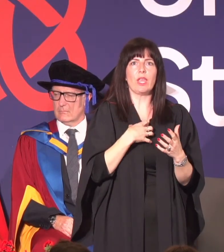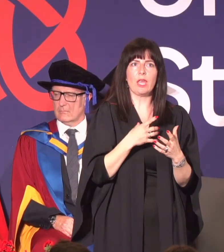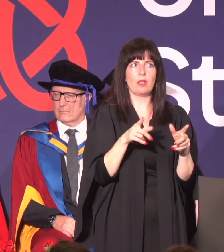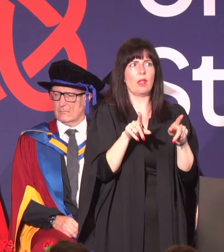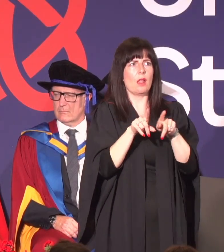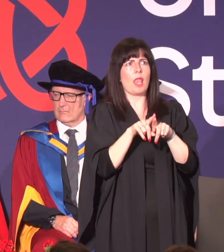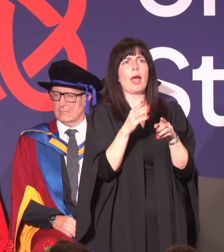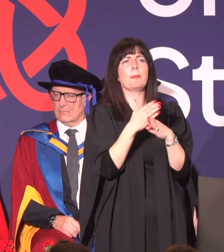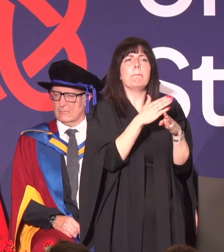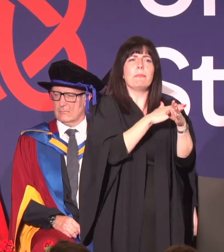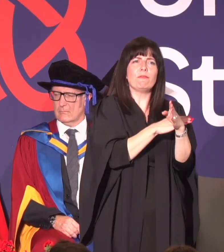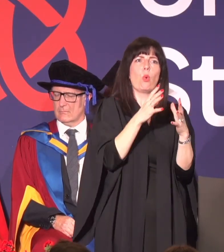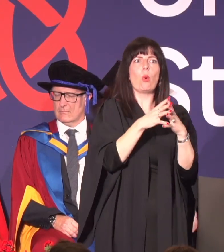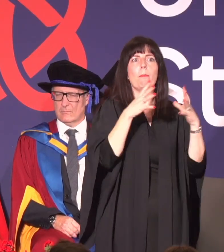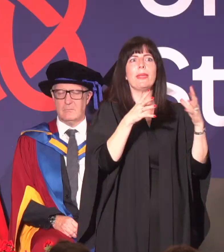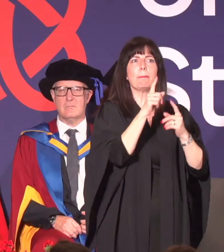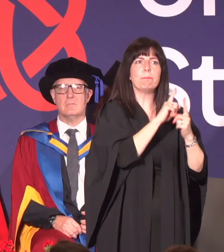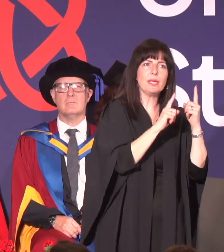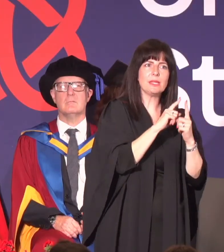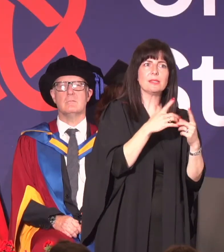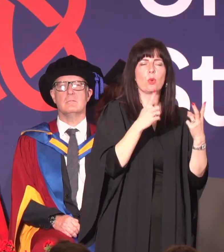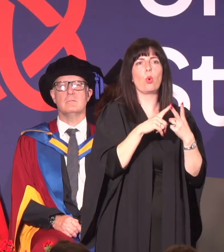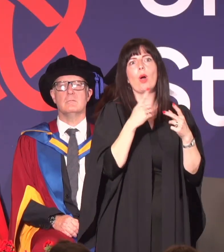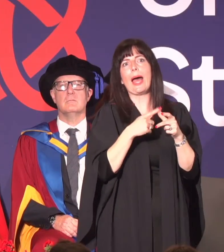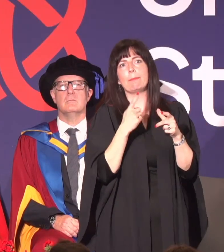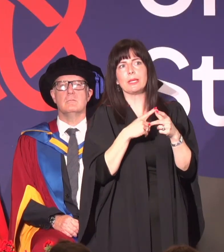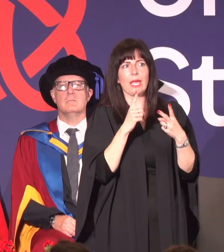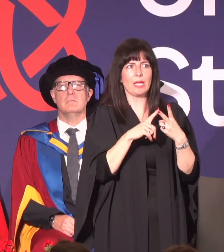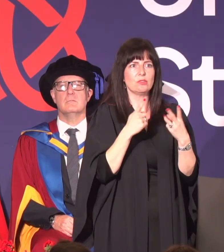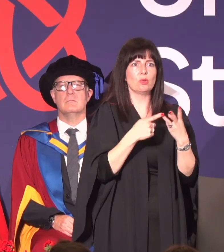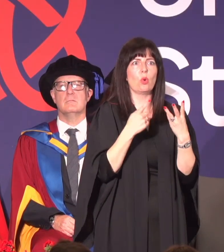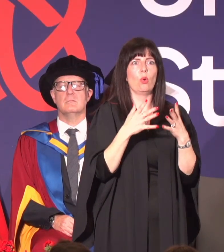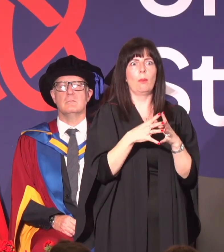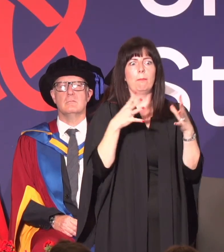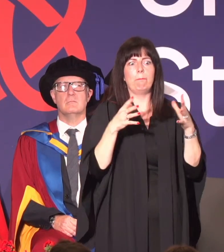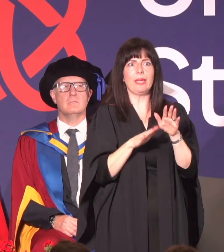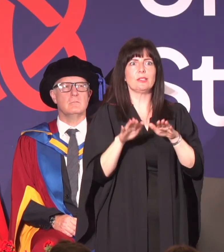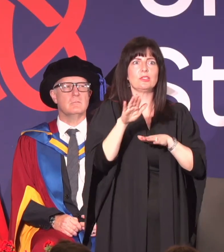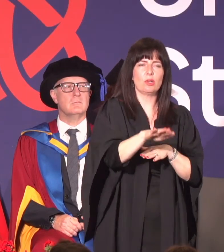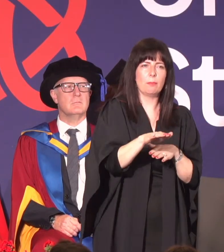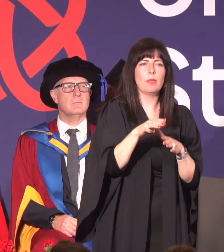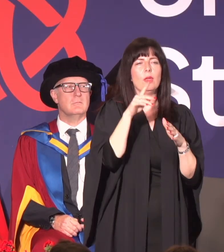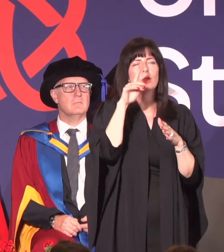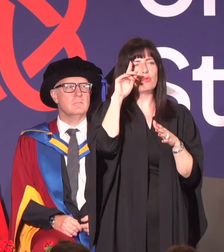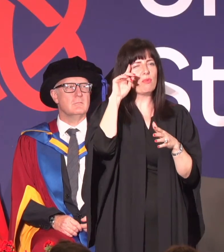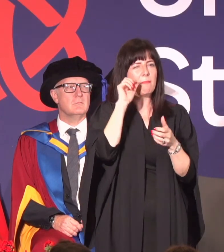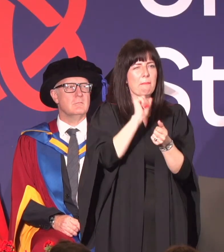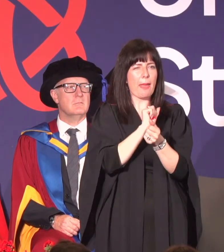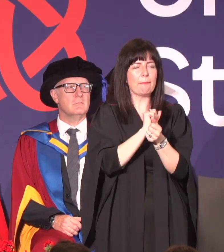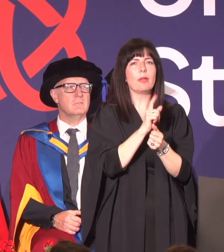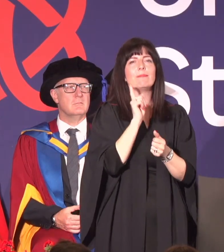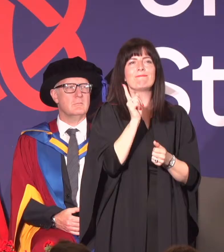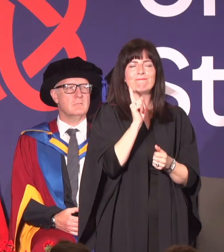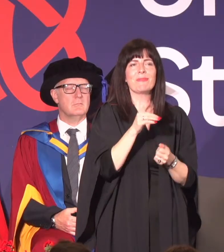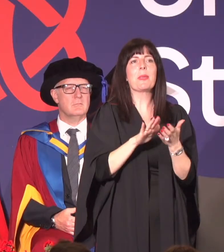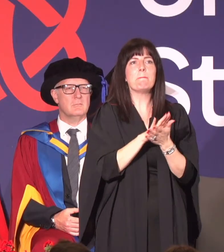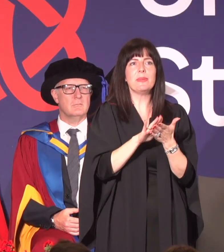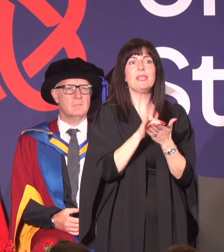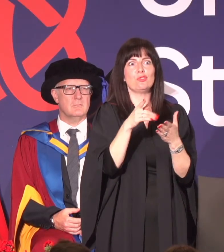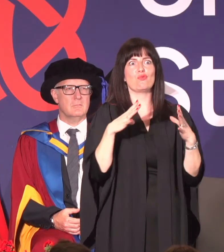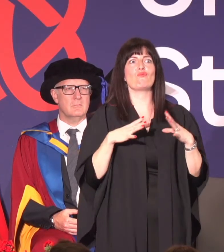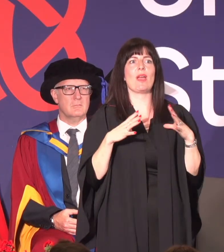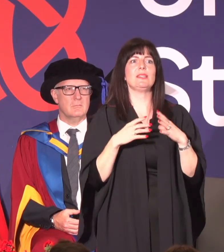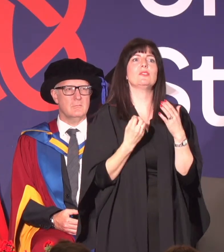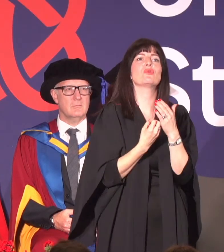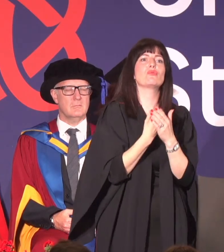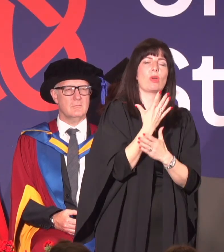shoulder before a big meeting, an application, a bold leap, recognize it as a sign you're about to grow.